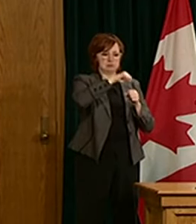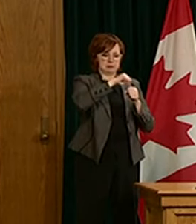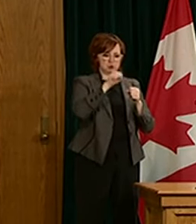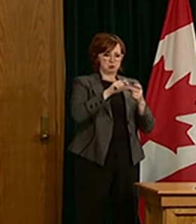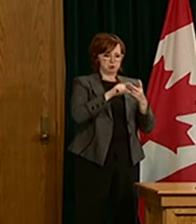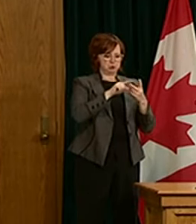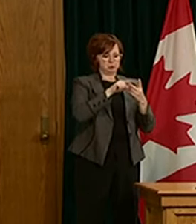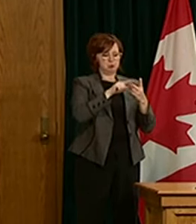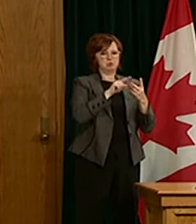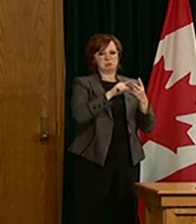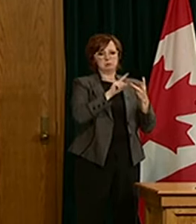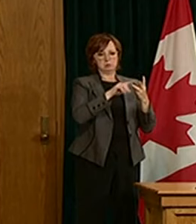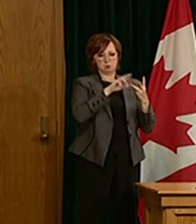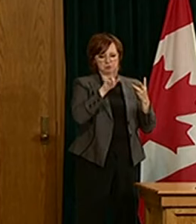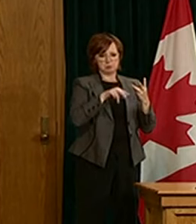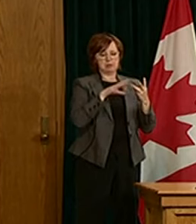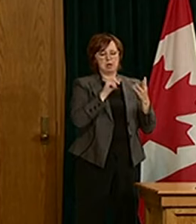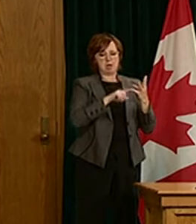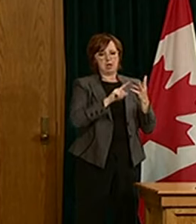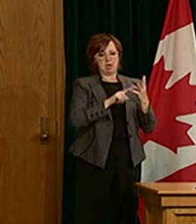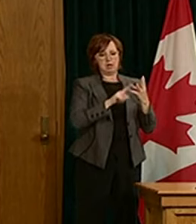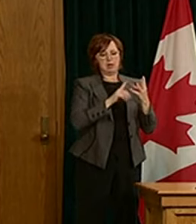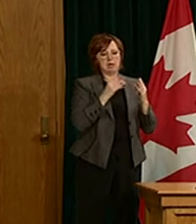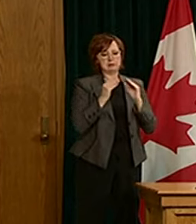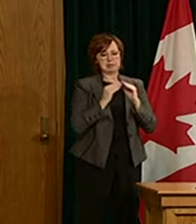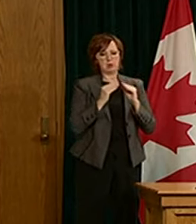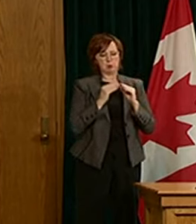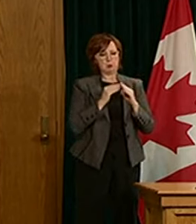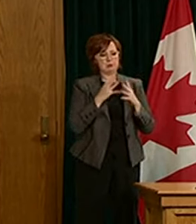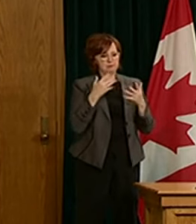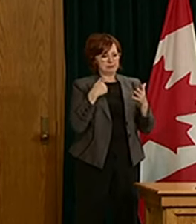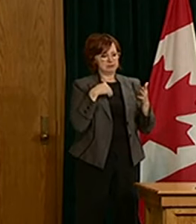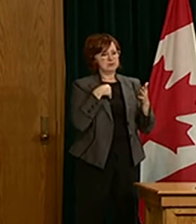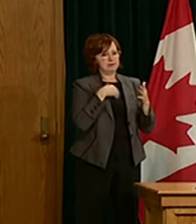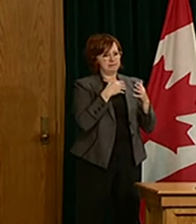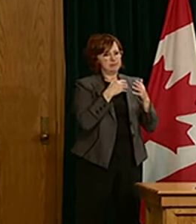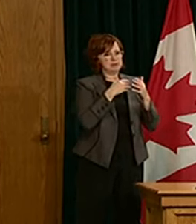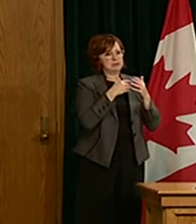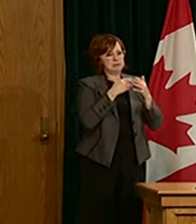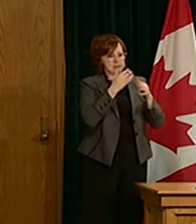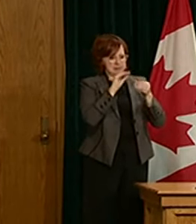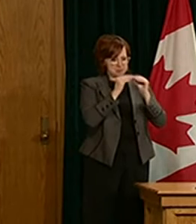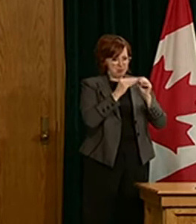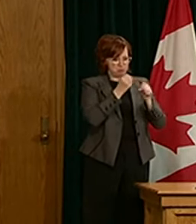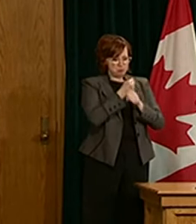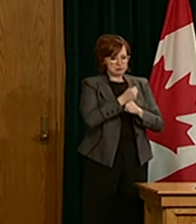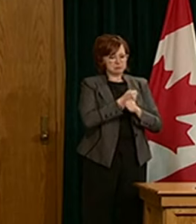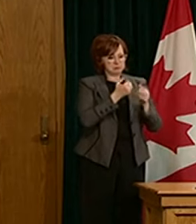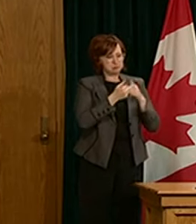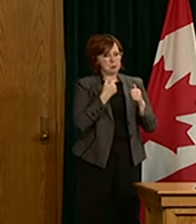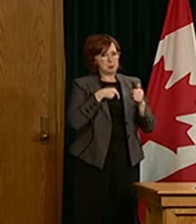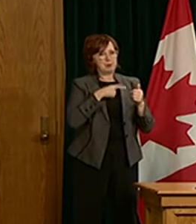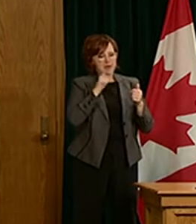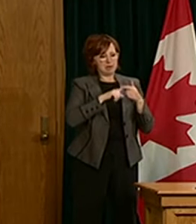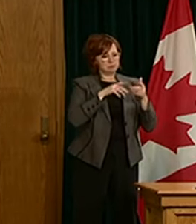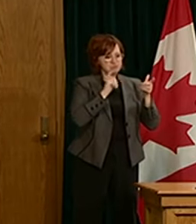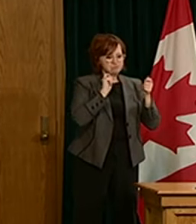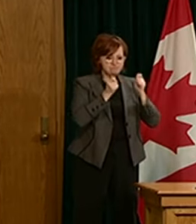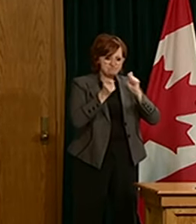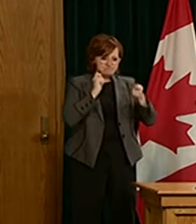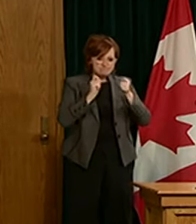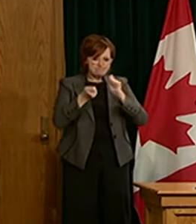diseases in the past. And so we will be applying that knowledge as well to the model. So these are ongoing adaptations to the modeling